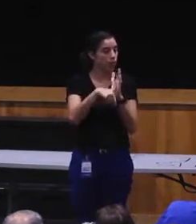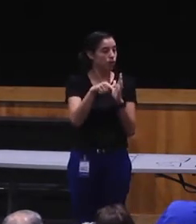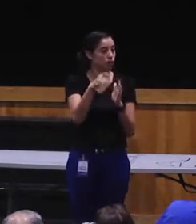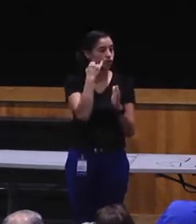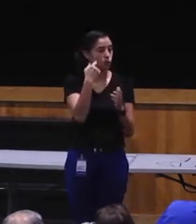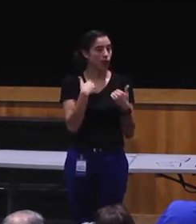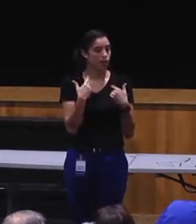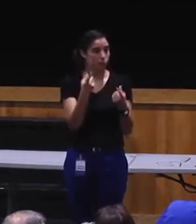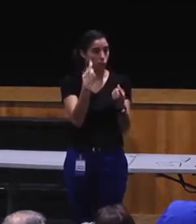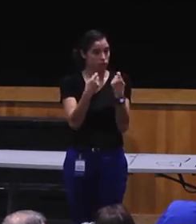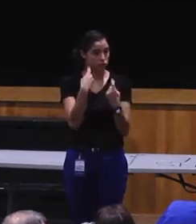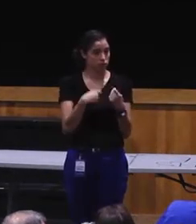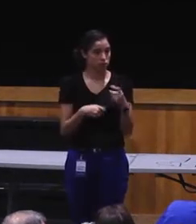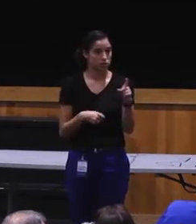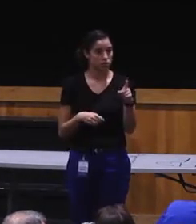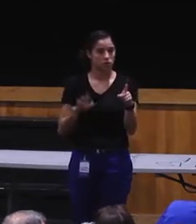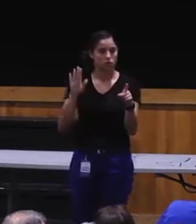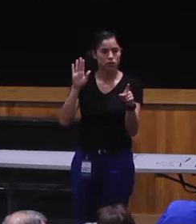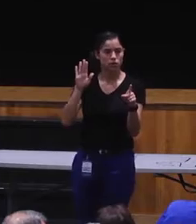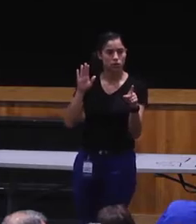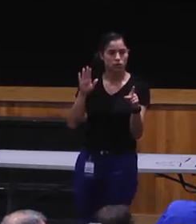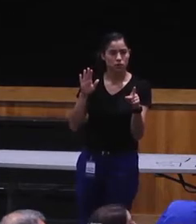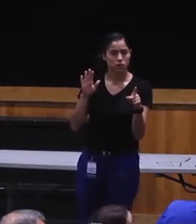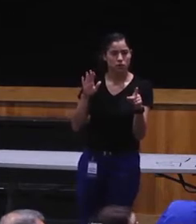that wants to or needs to.